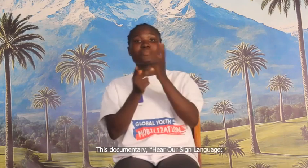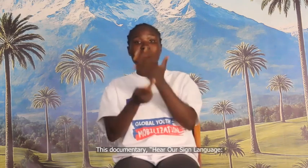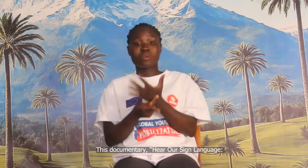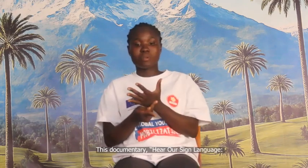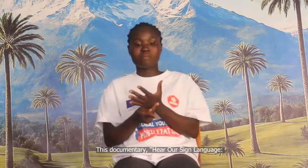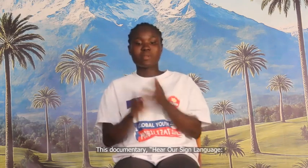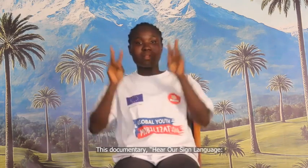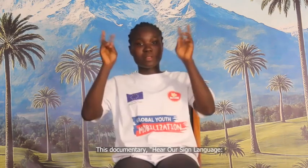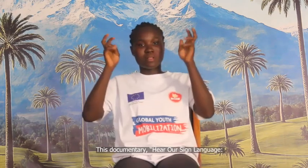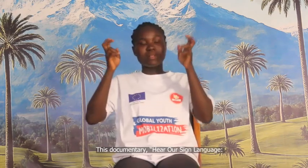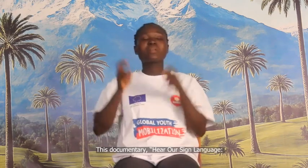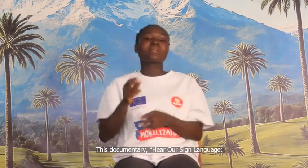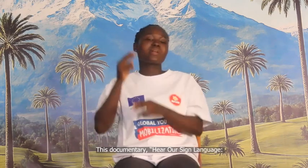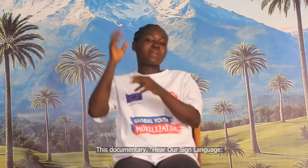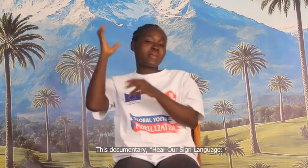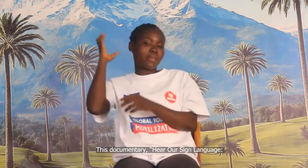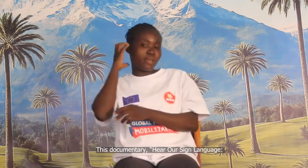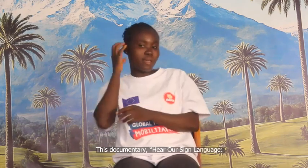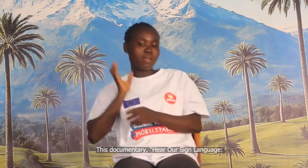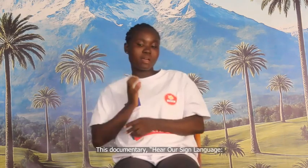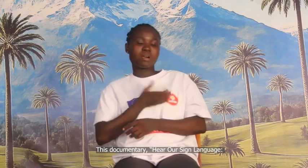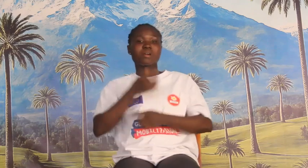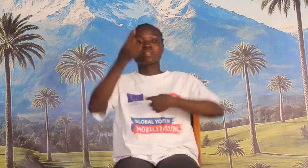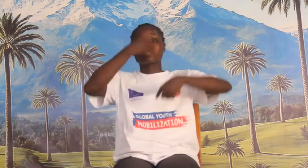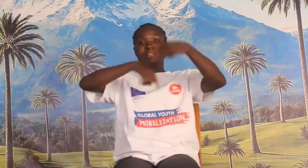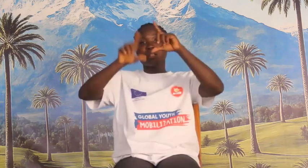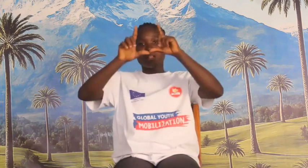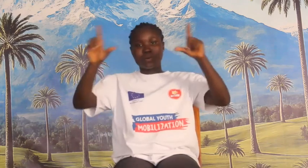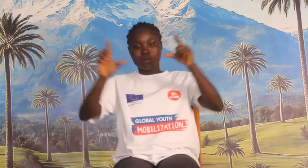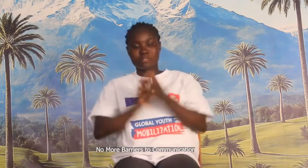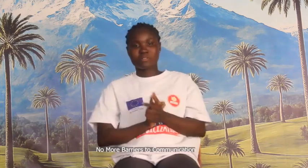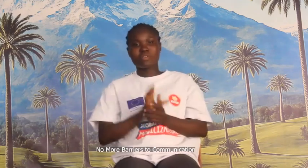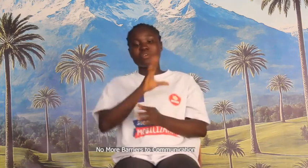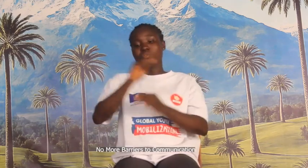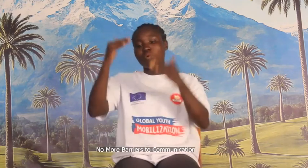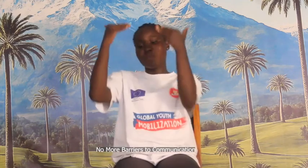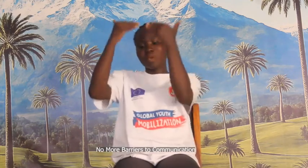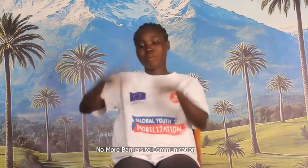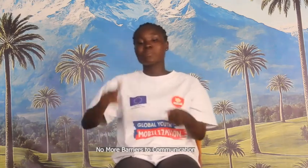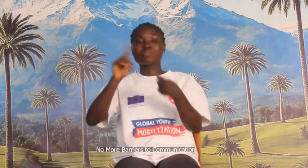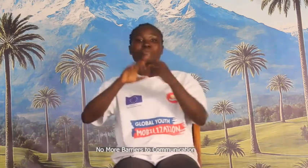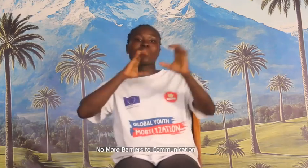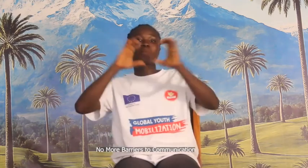This documentary, Hear Our Sign Language, No More Barriers to Communication,